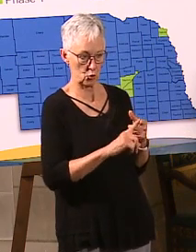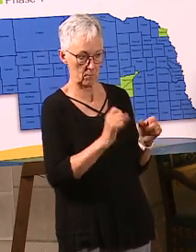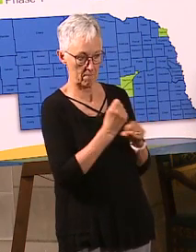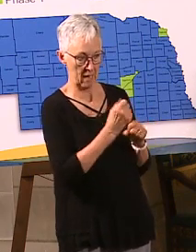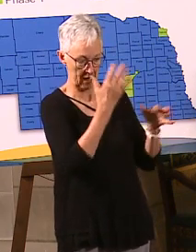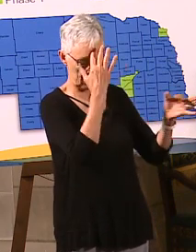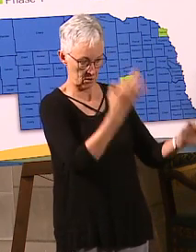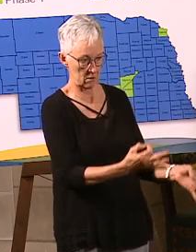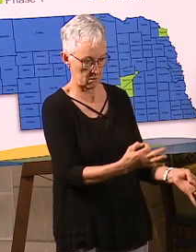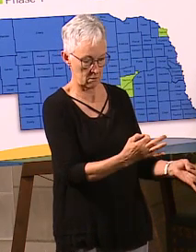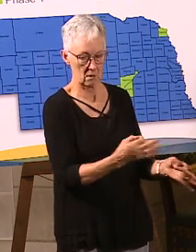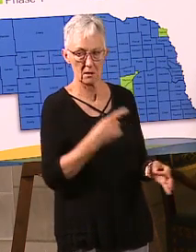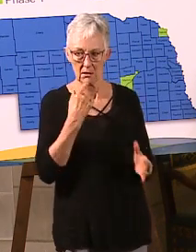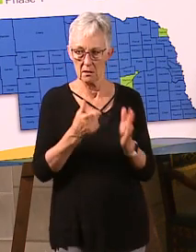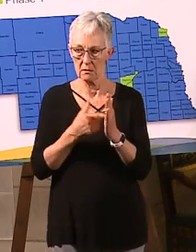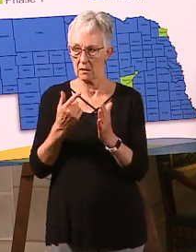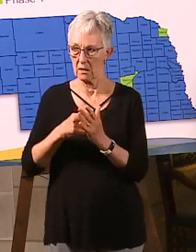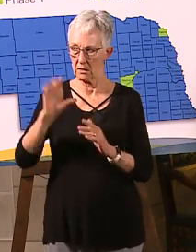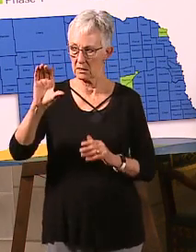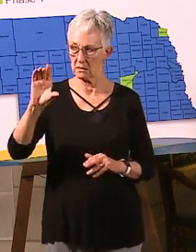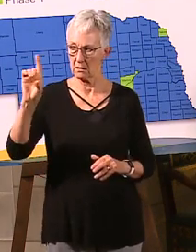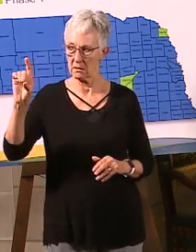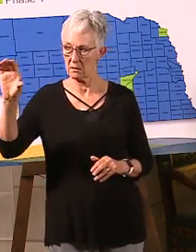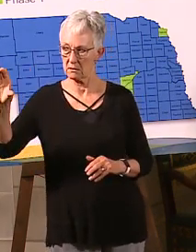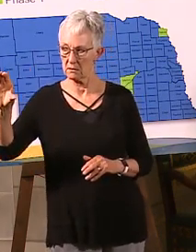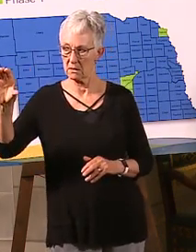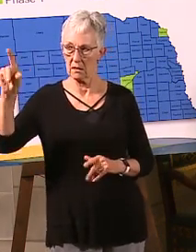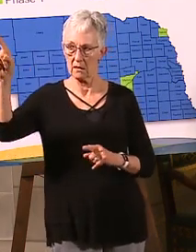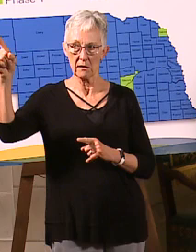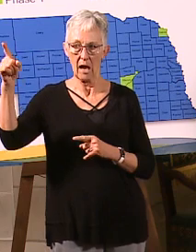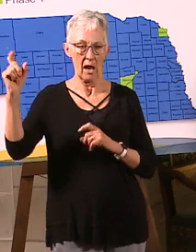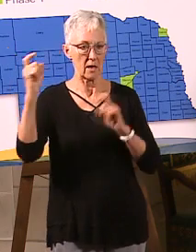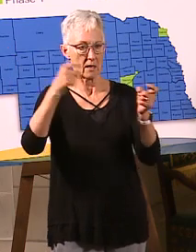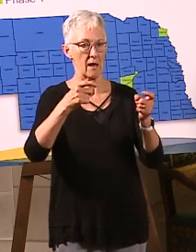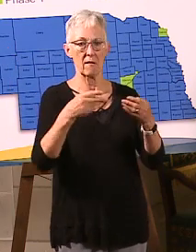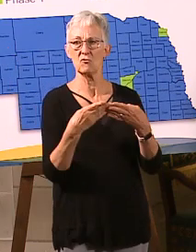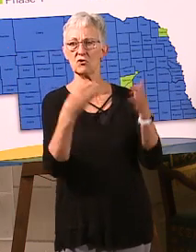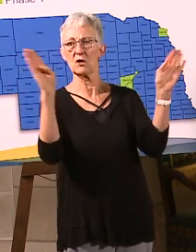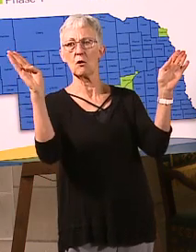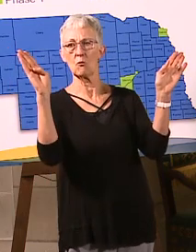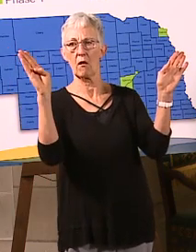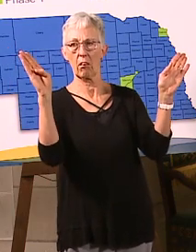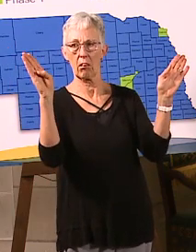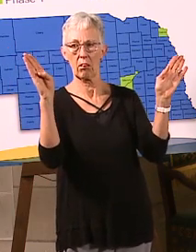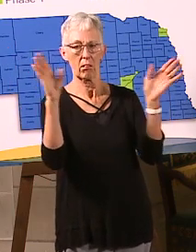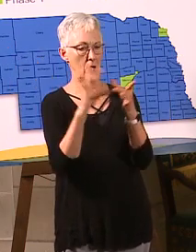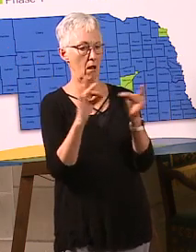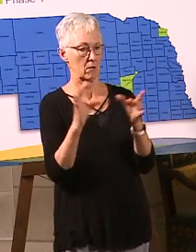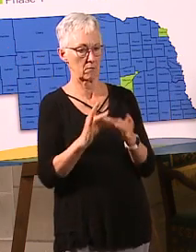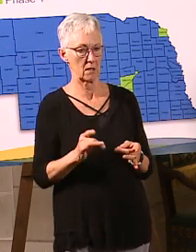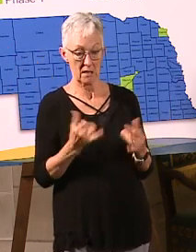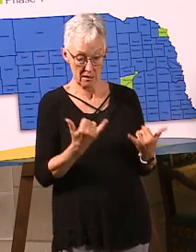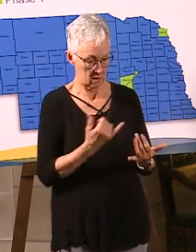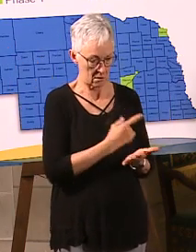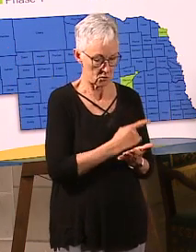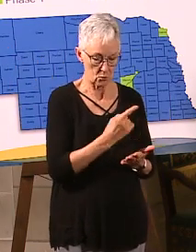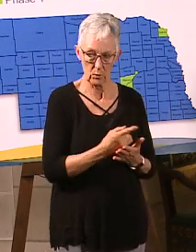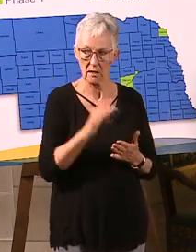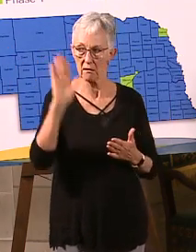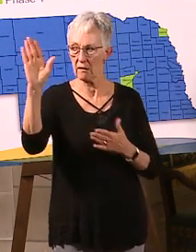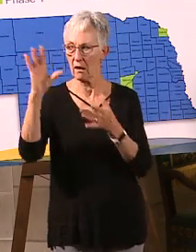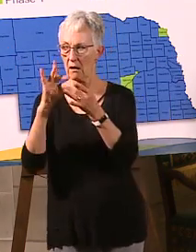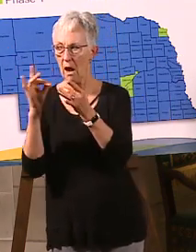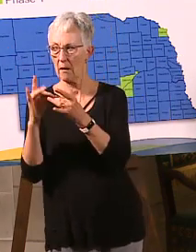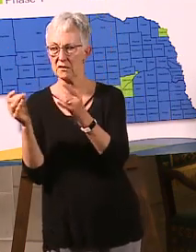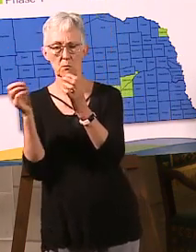whether from CDC, sometimes they put out guidance that was very generalized, and this week they put out guidance that was very specific. And not every